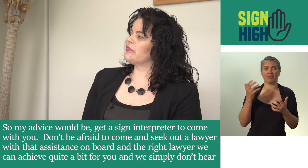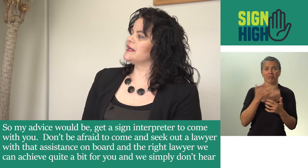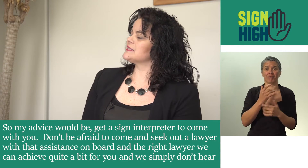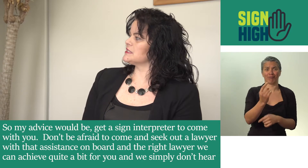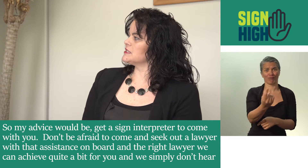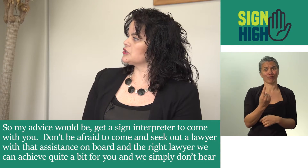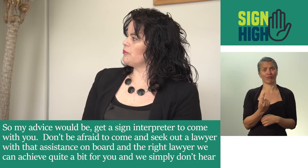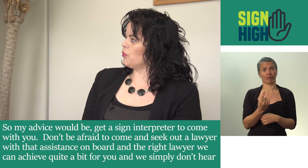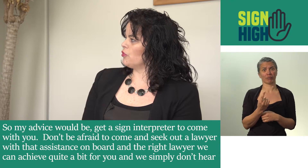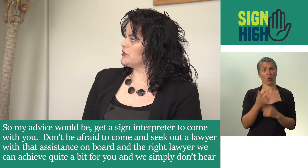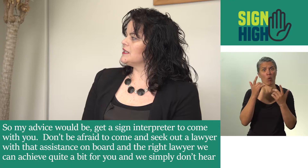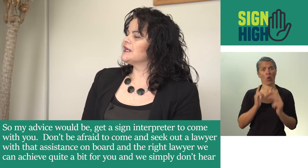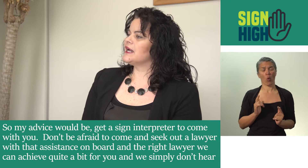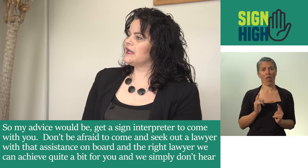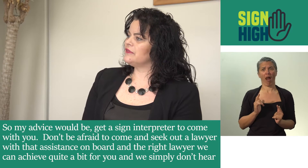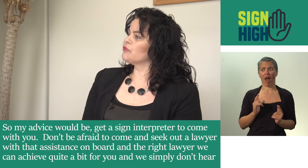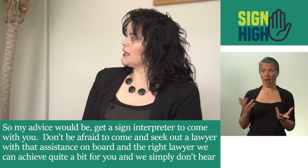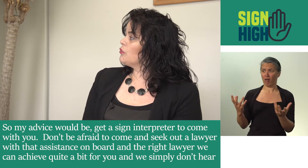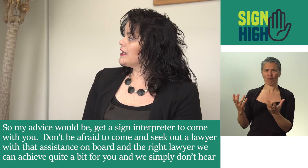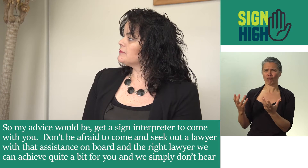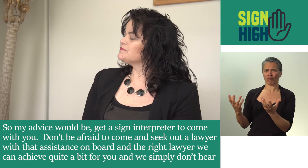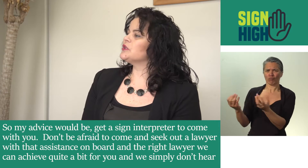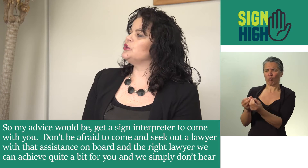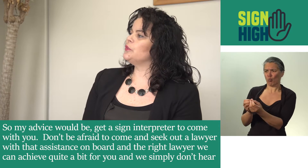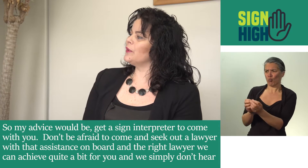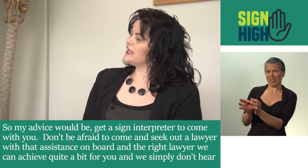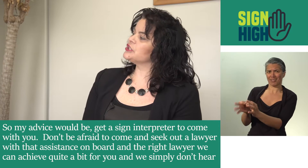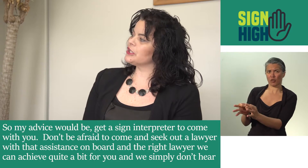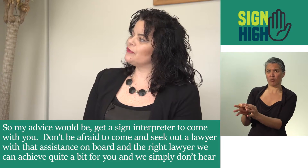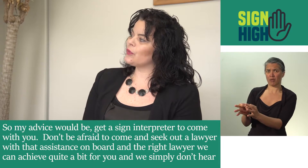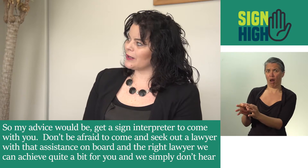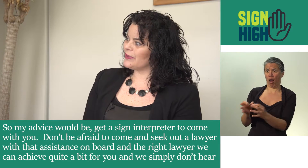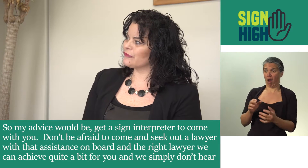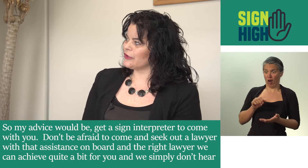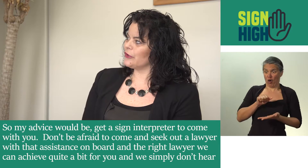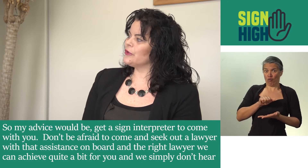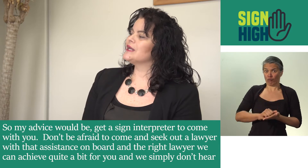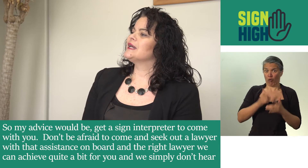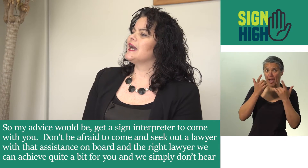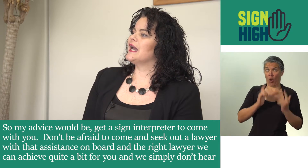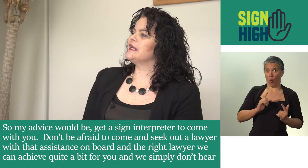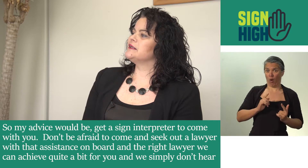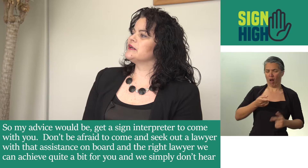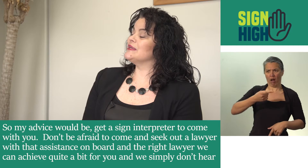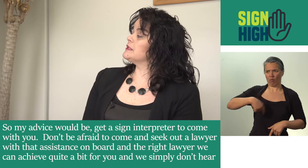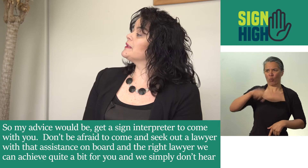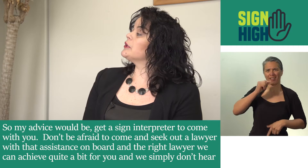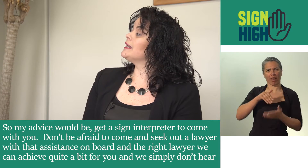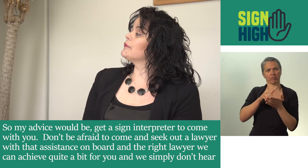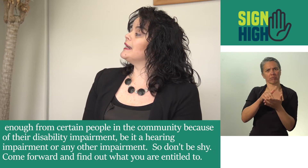that assistance on board and the right lawyer, we can achieve quite a bit for you. And we simply don't hear